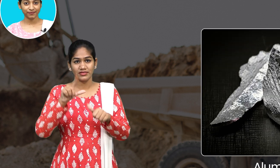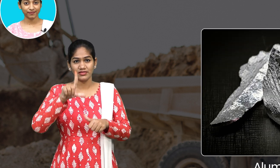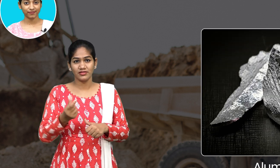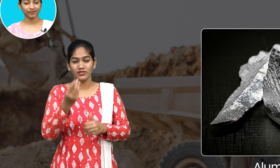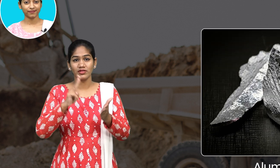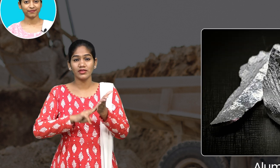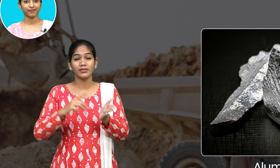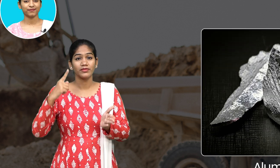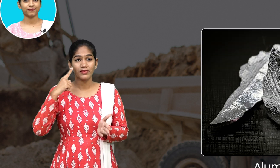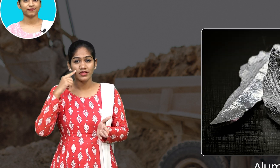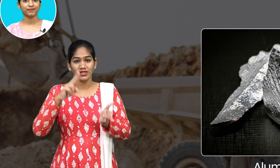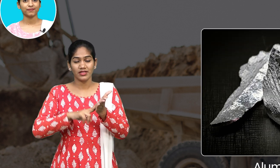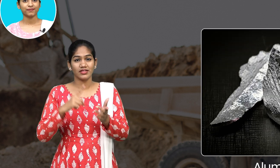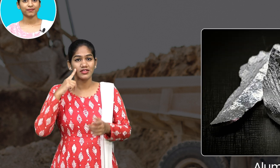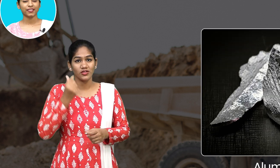Aluminium